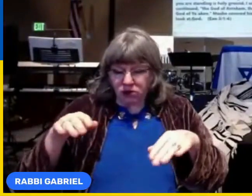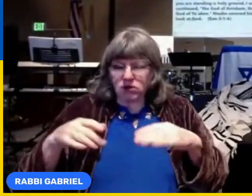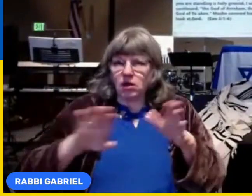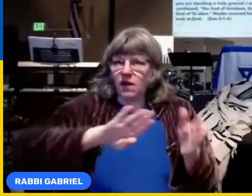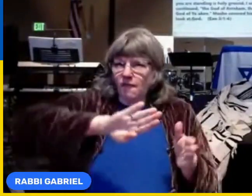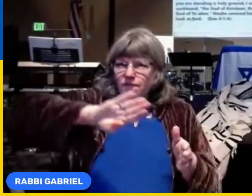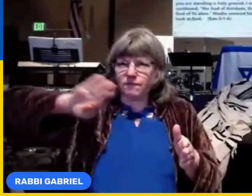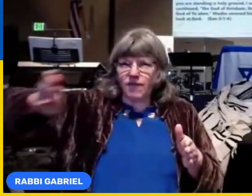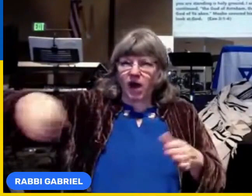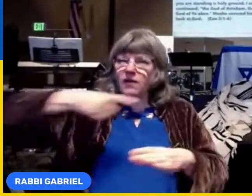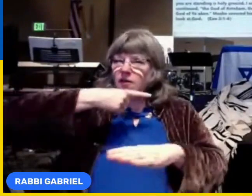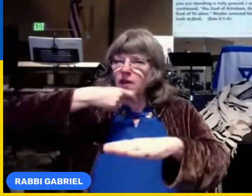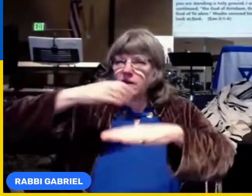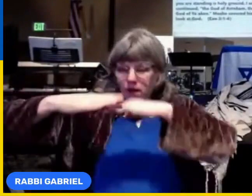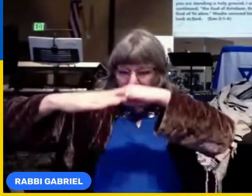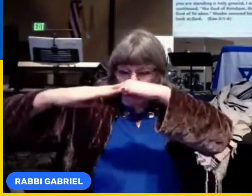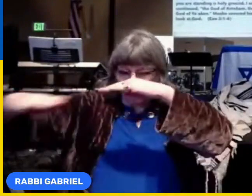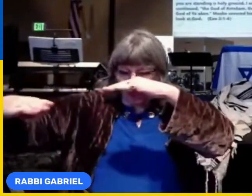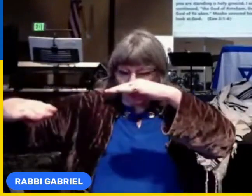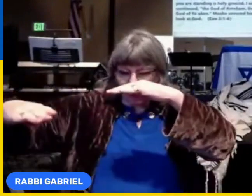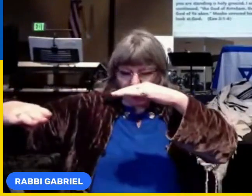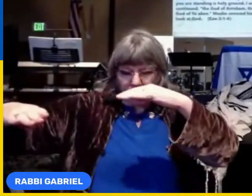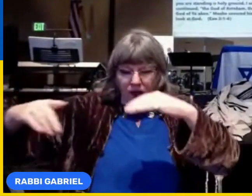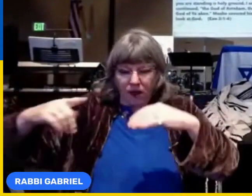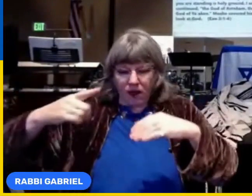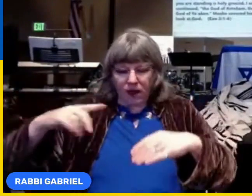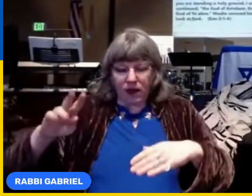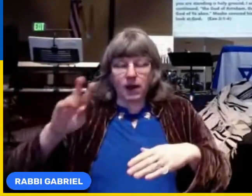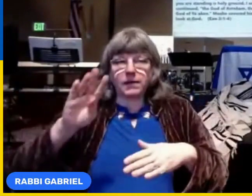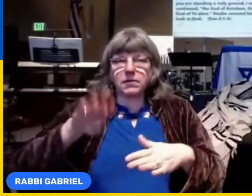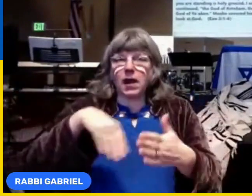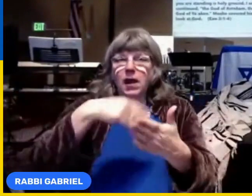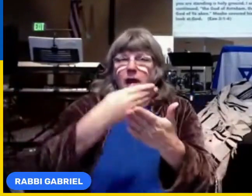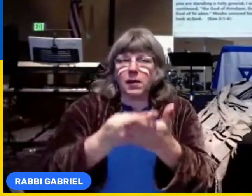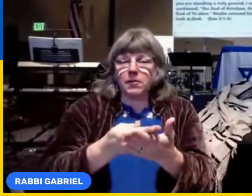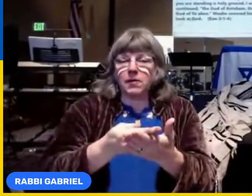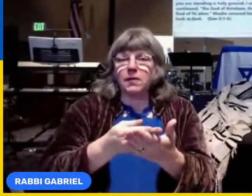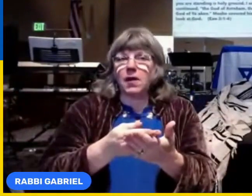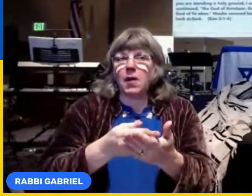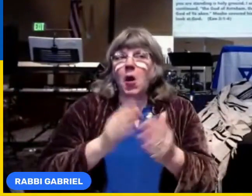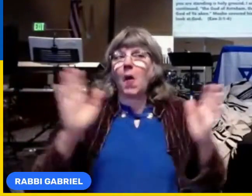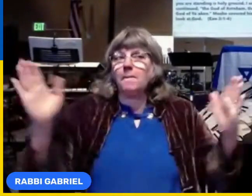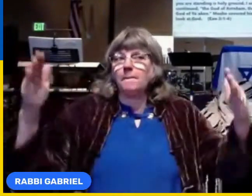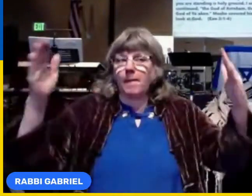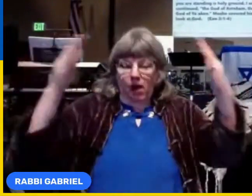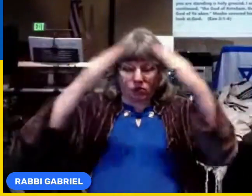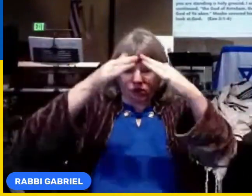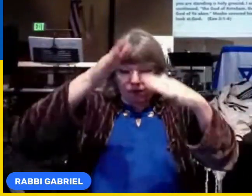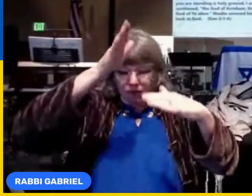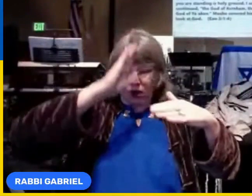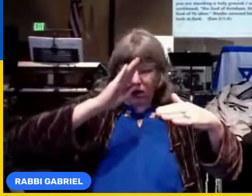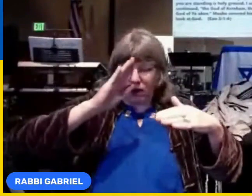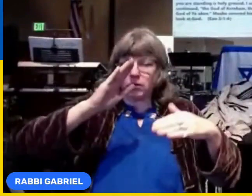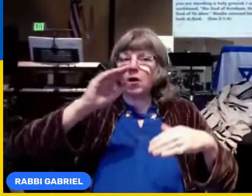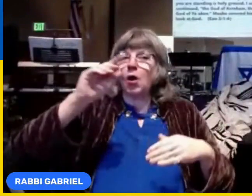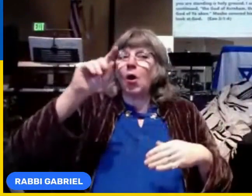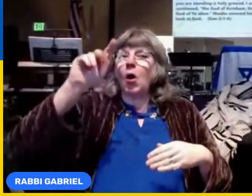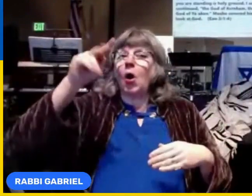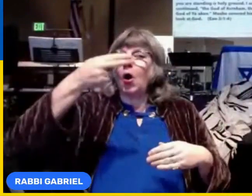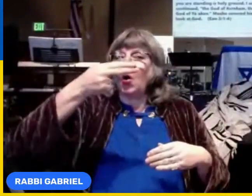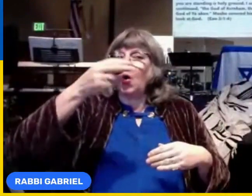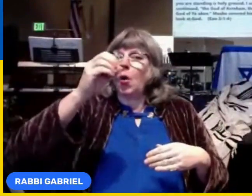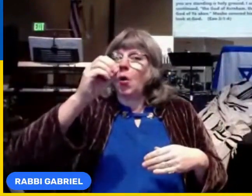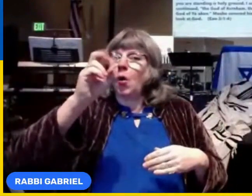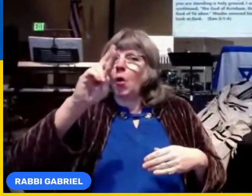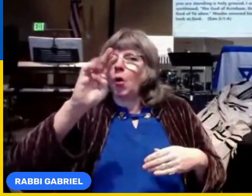bush. He looked and saw that although the bush was flaming with fire, yet the bush was